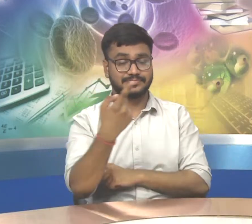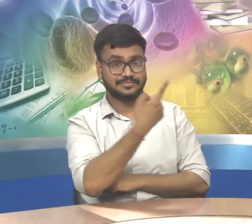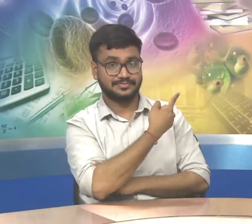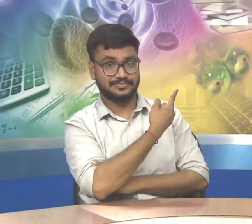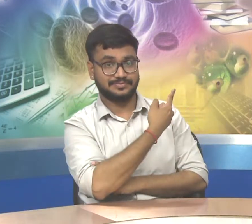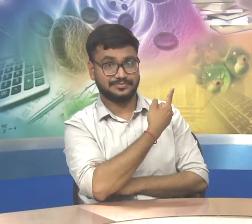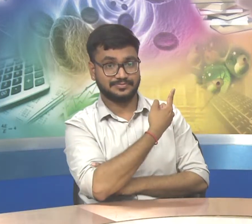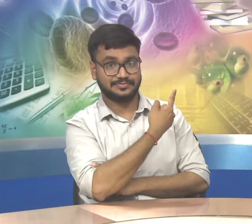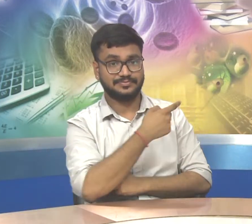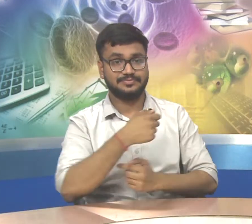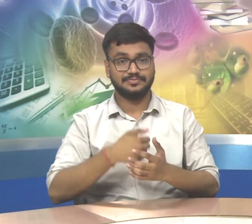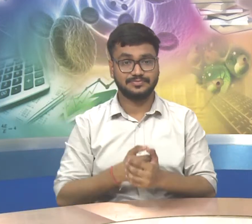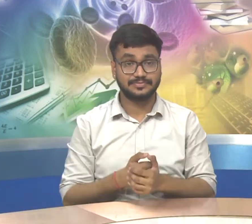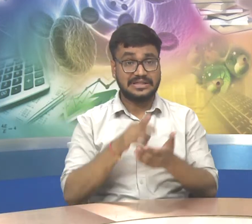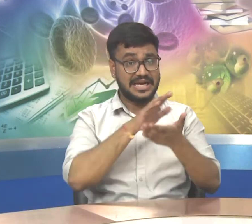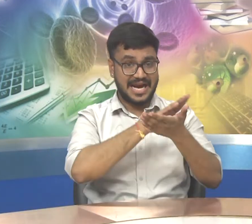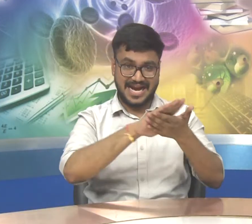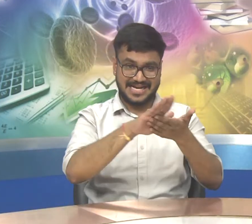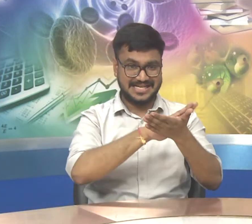For example,